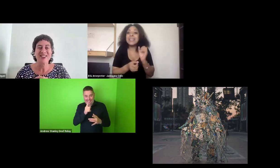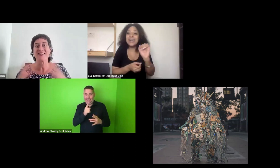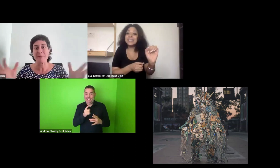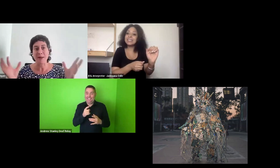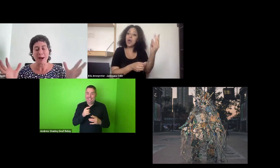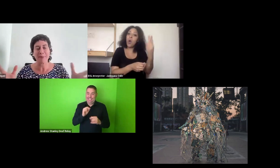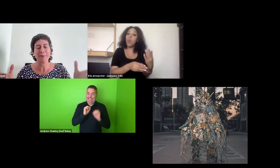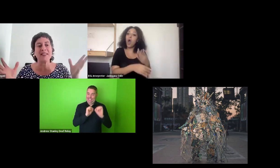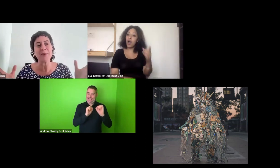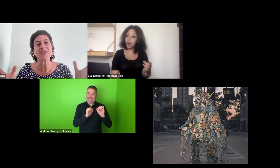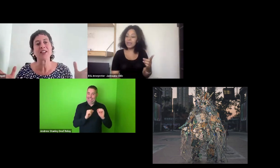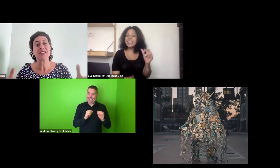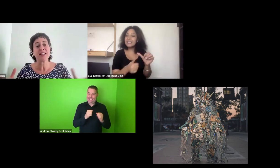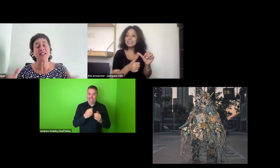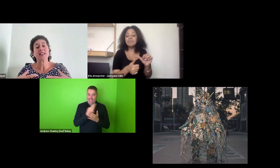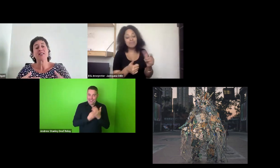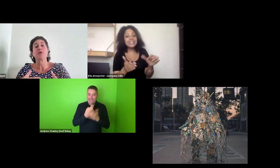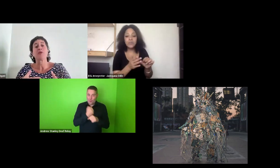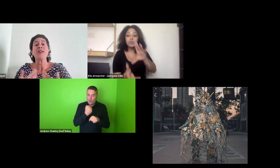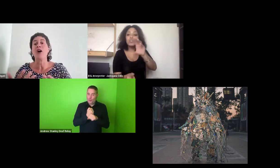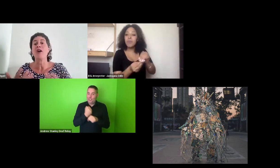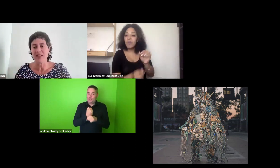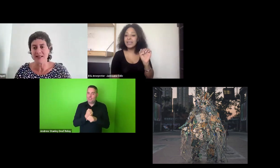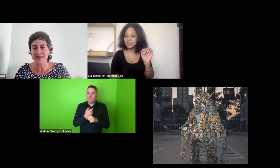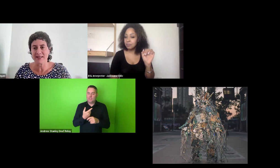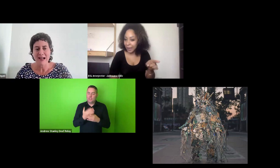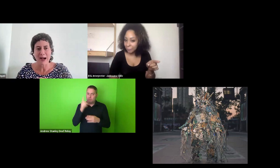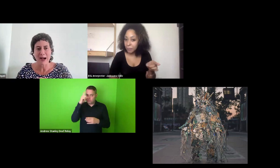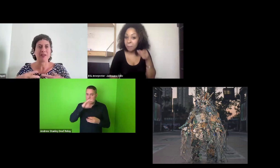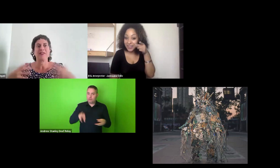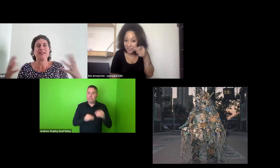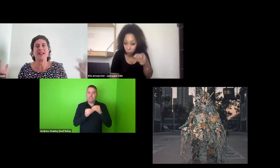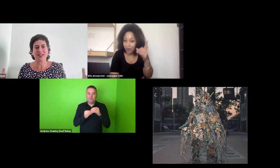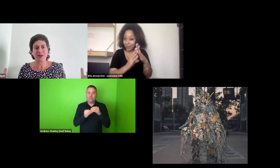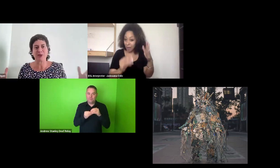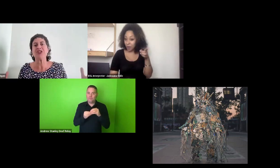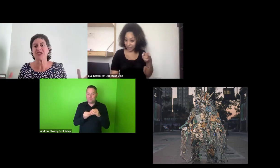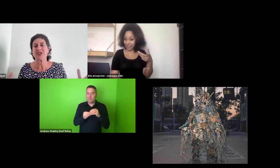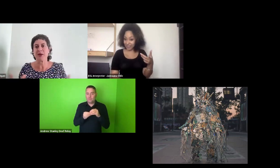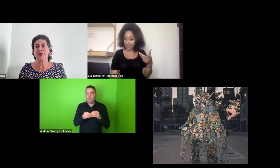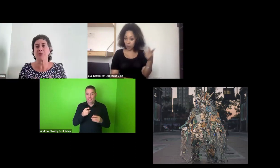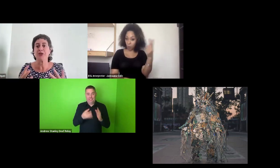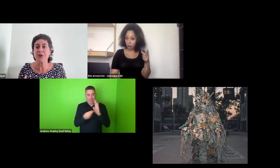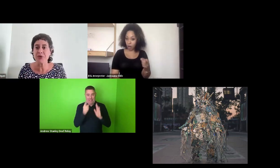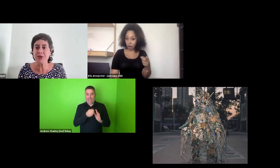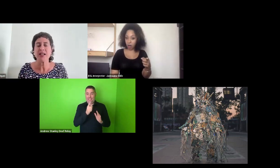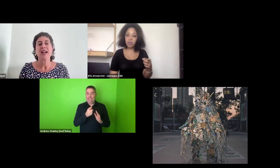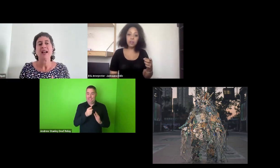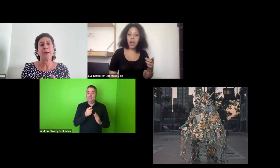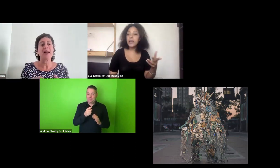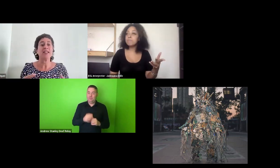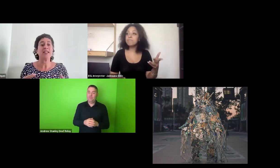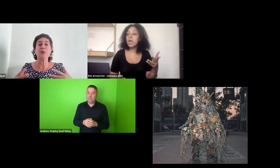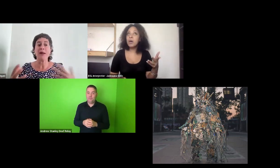and it's hard to sum them up, but the image that you're seeing is of one of these fantastical creatures that was